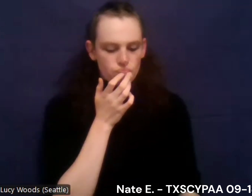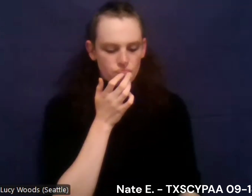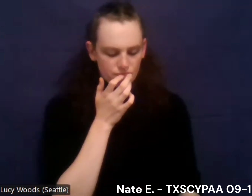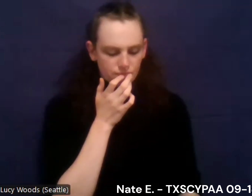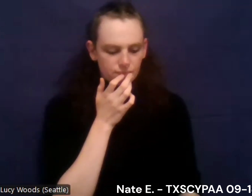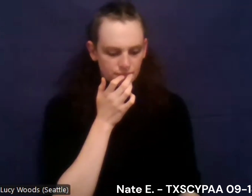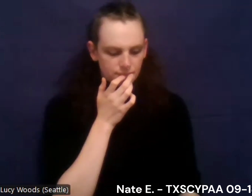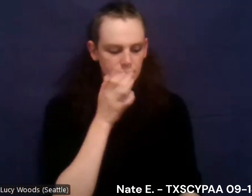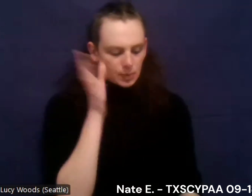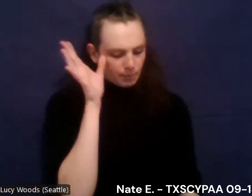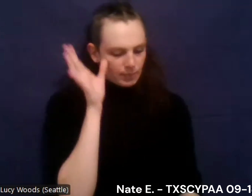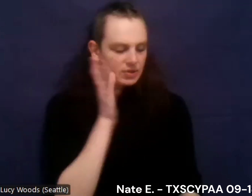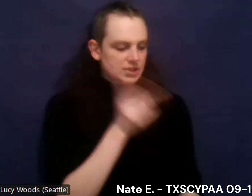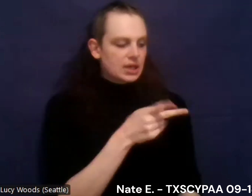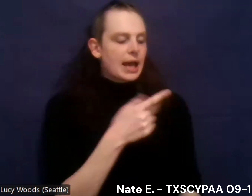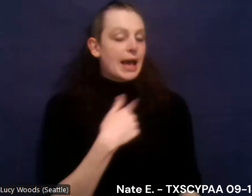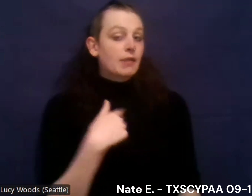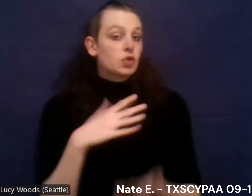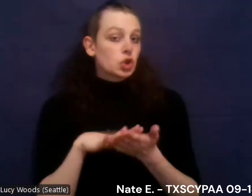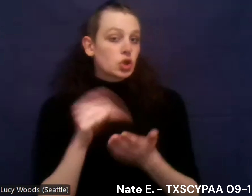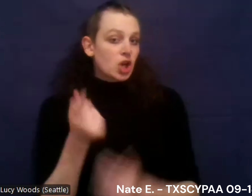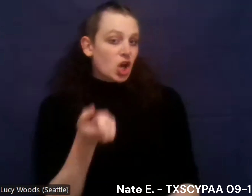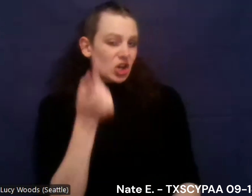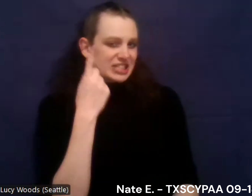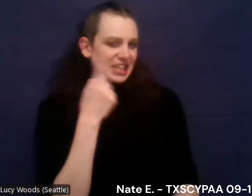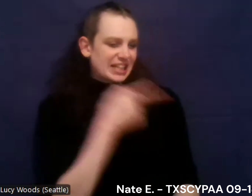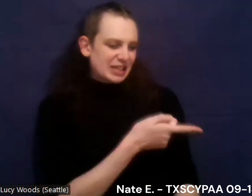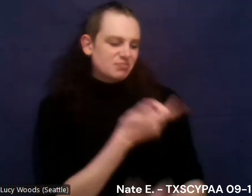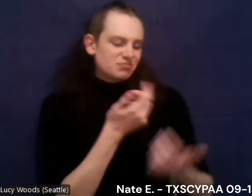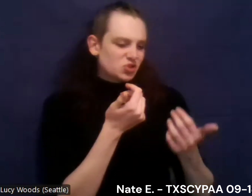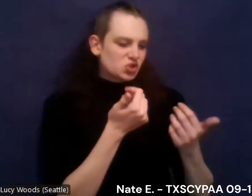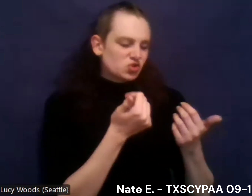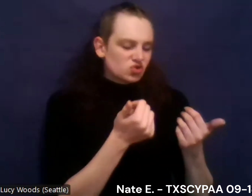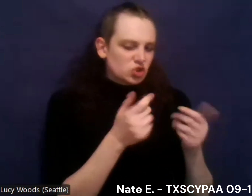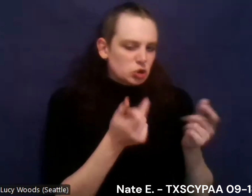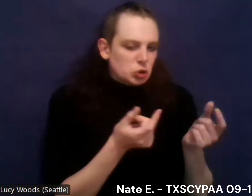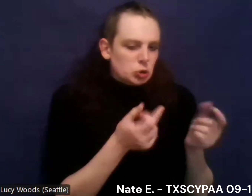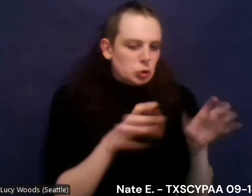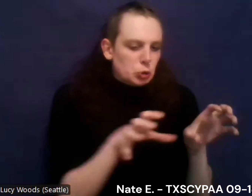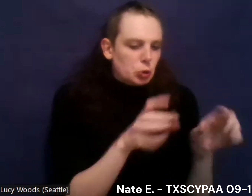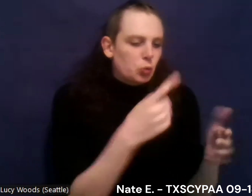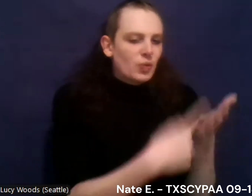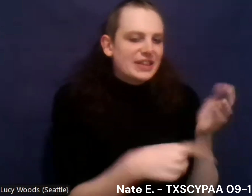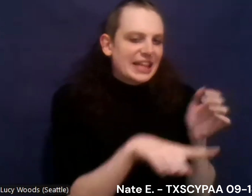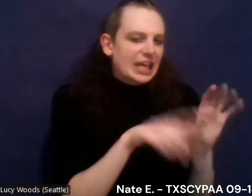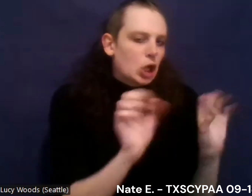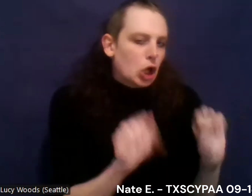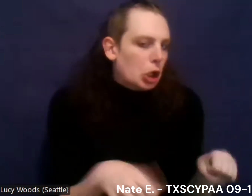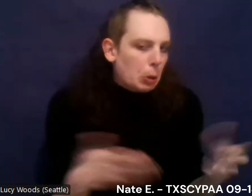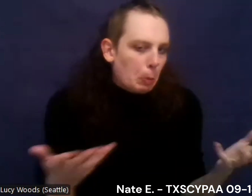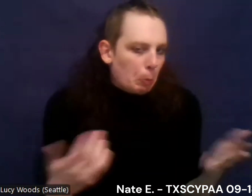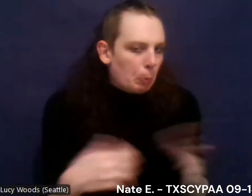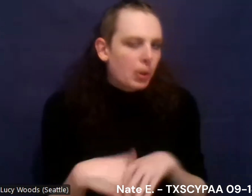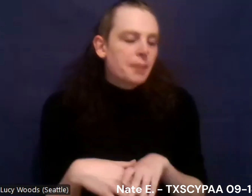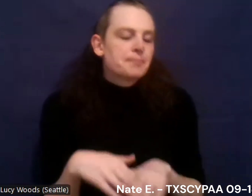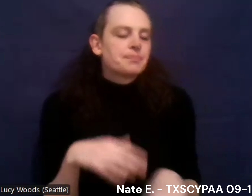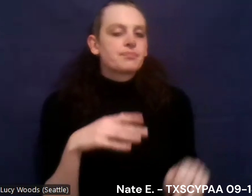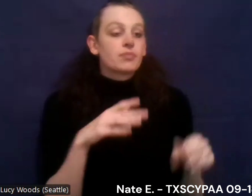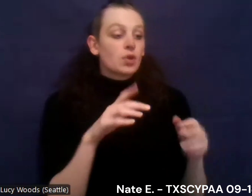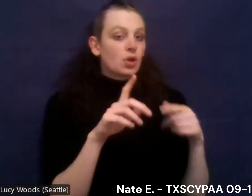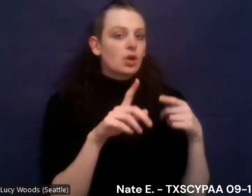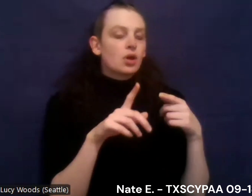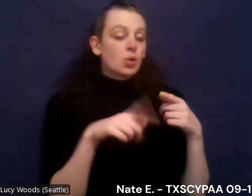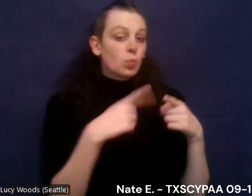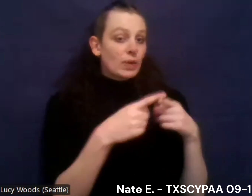I've learned to understand that they did what they could, and when they got divorced, I went, my family had always been very